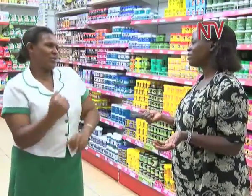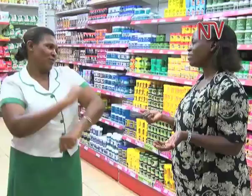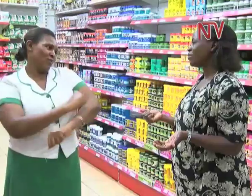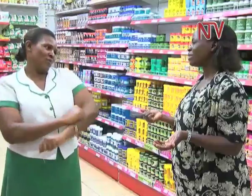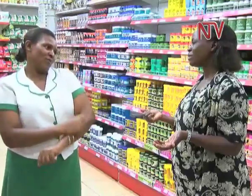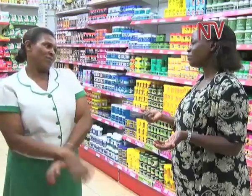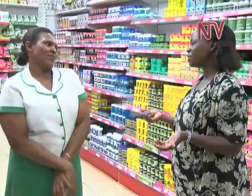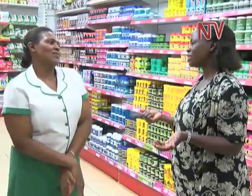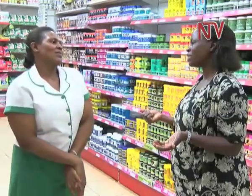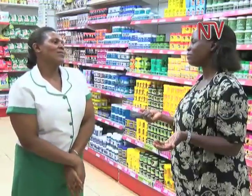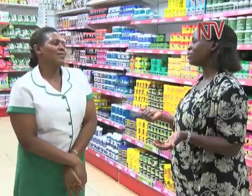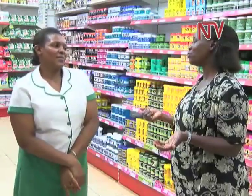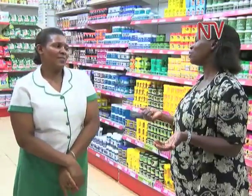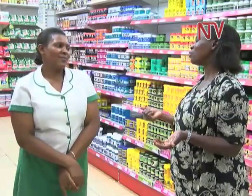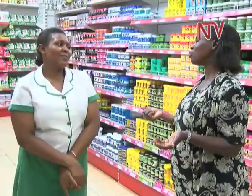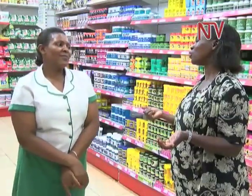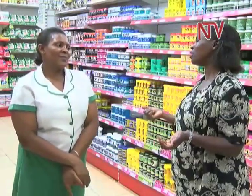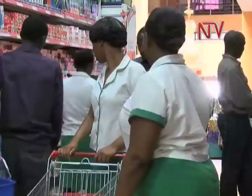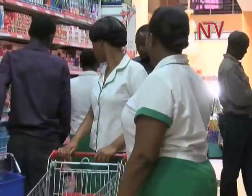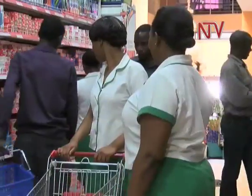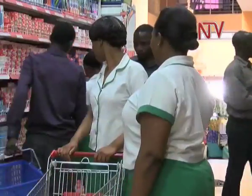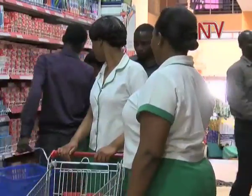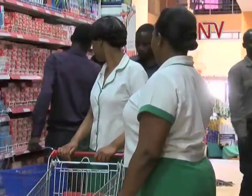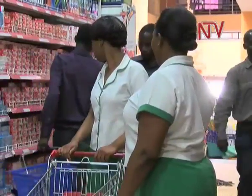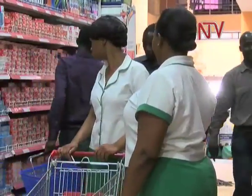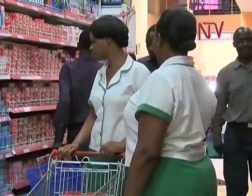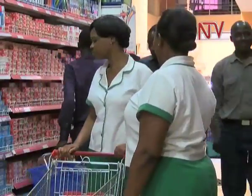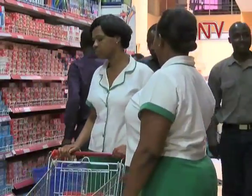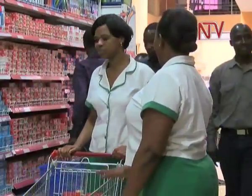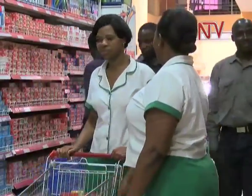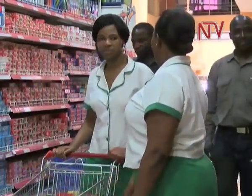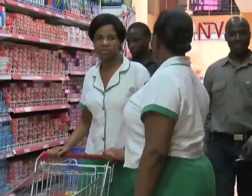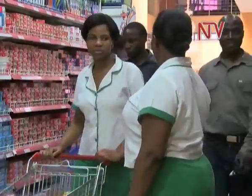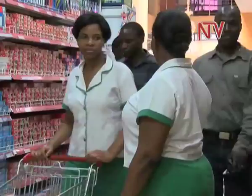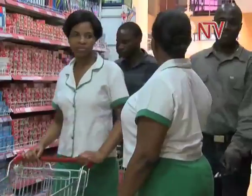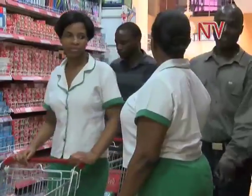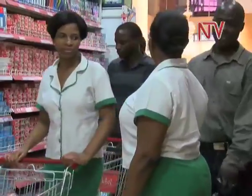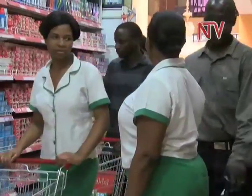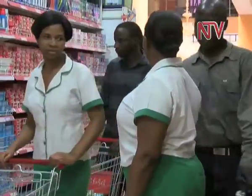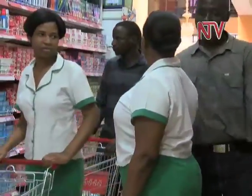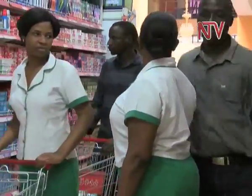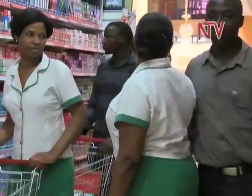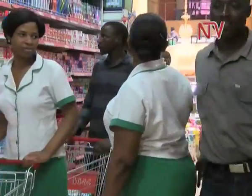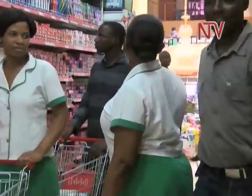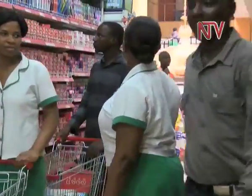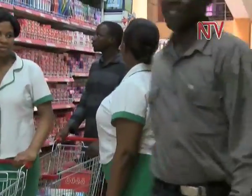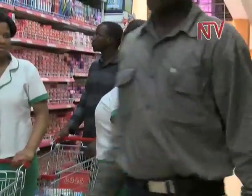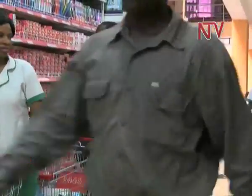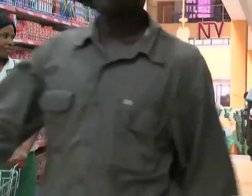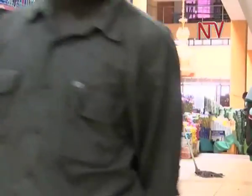What is important is my children to go to school. Lukundo and her five colleagues are among the few people with disabilities who have managed to find